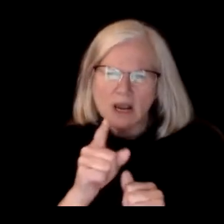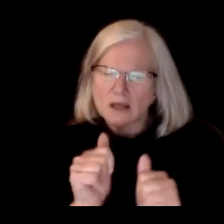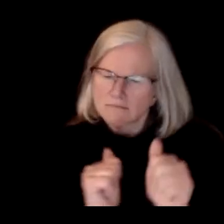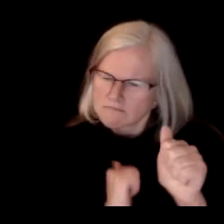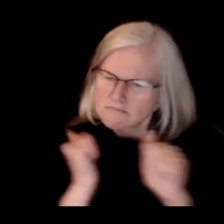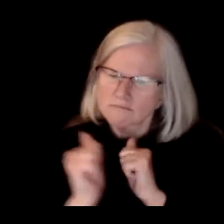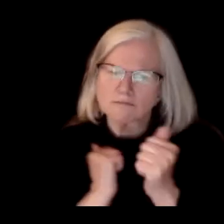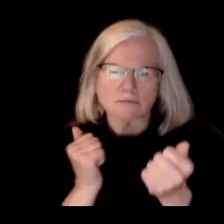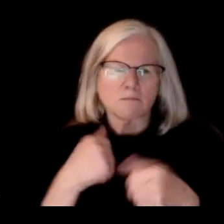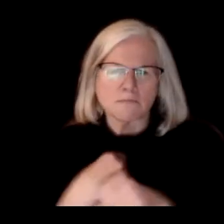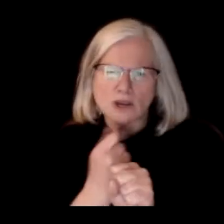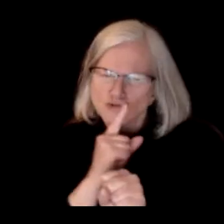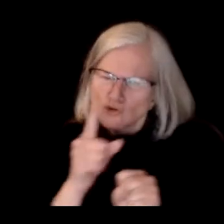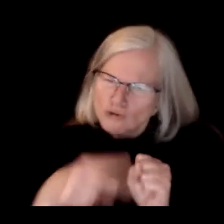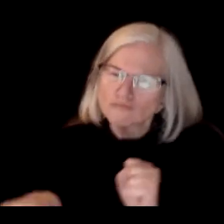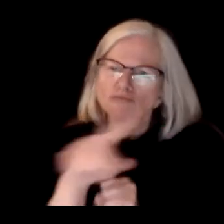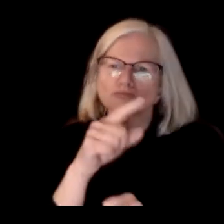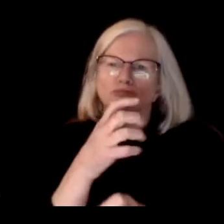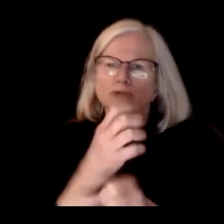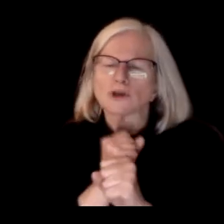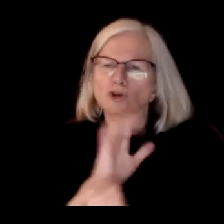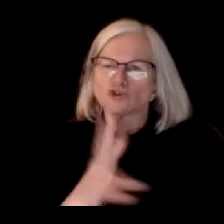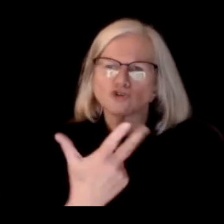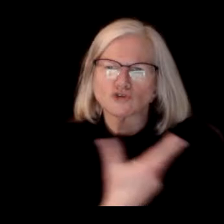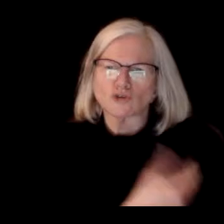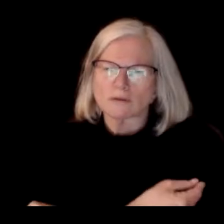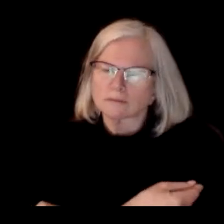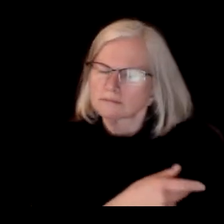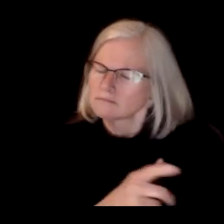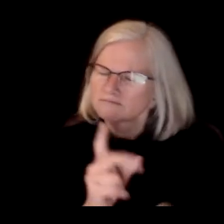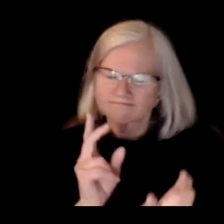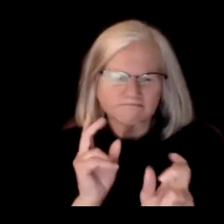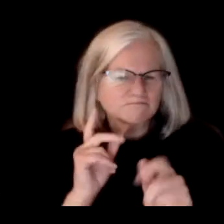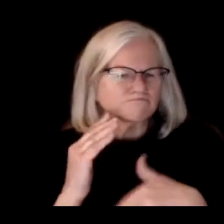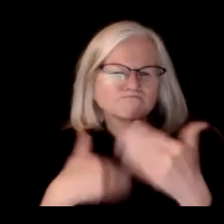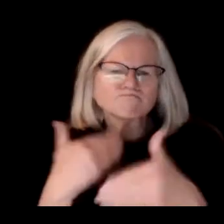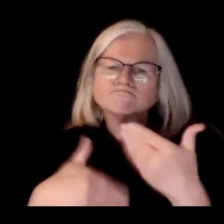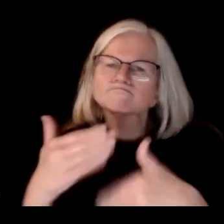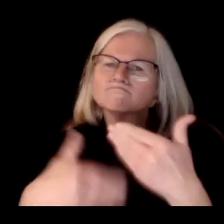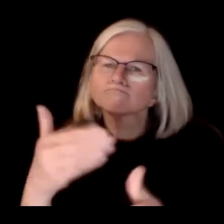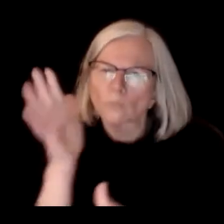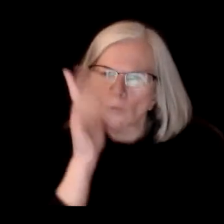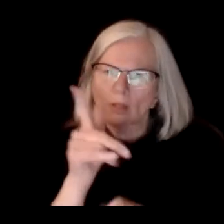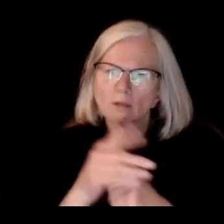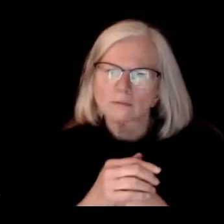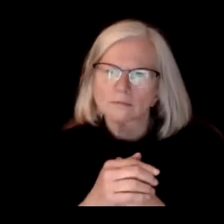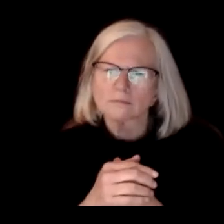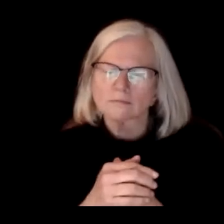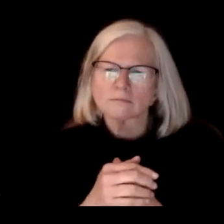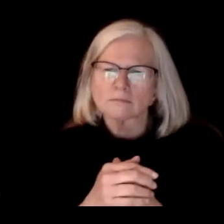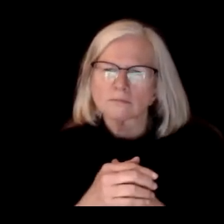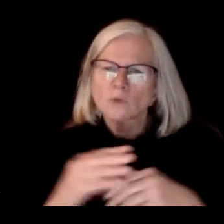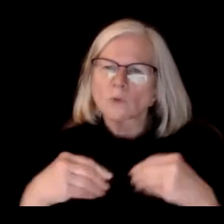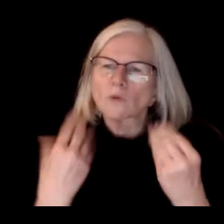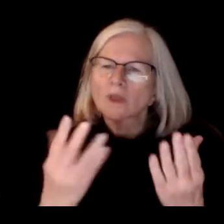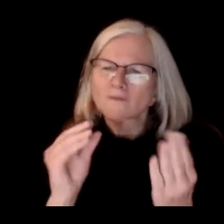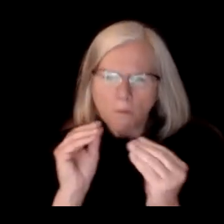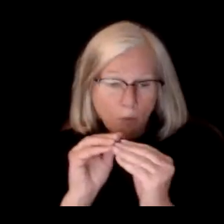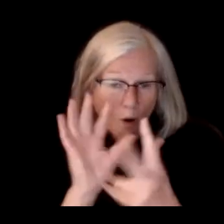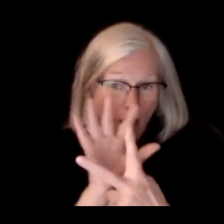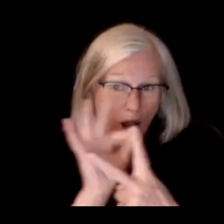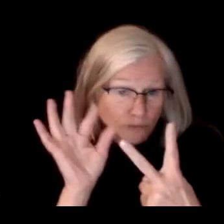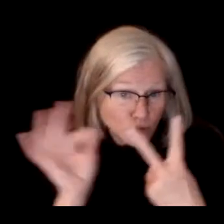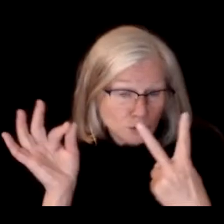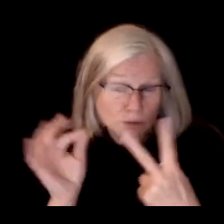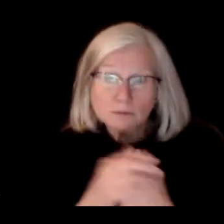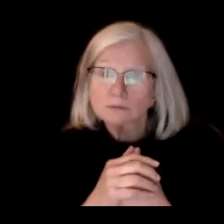that we get immediately, and we're working quickly to create new options for Minnesotans to know where and